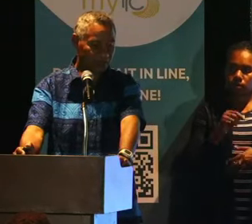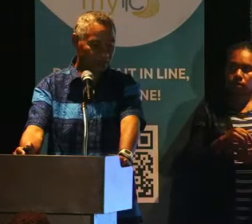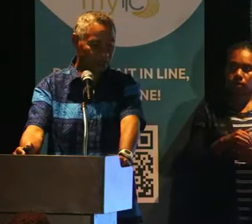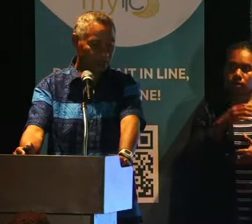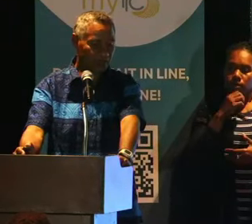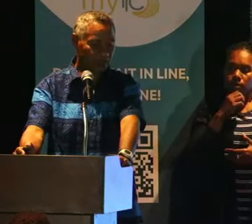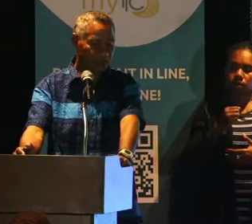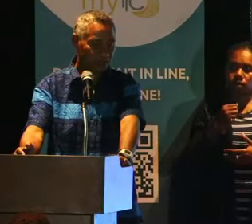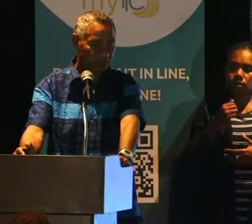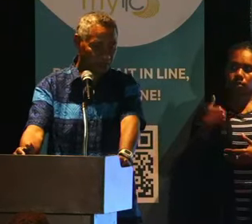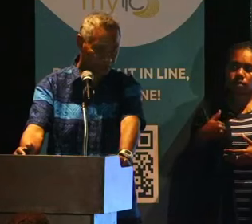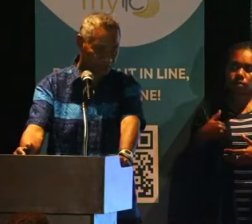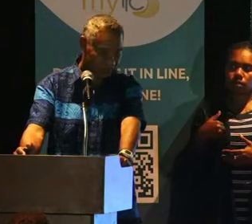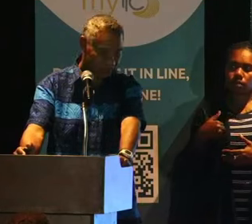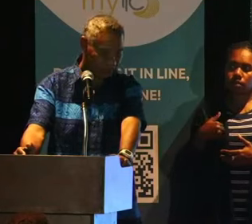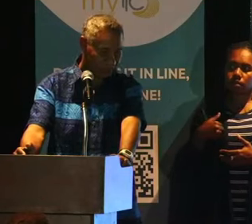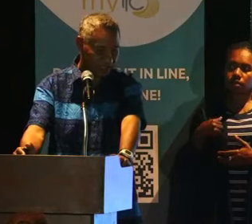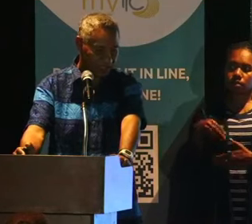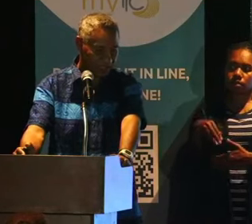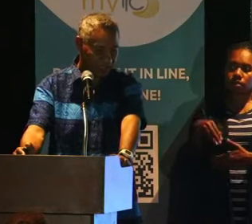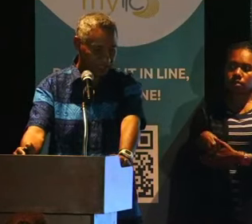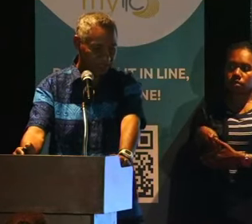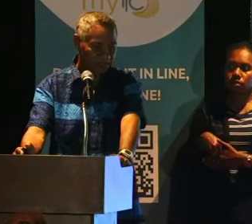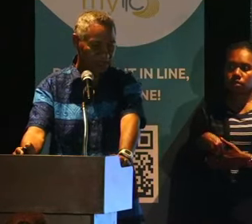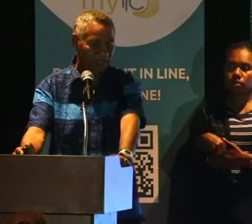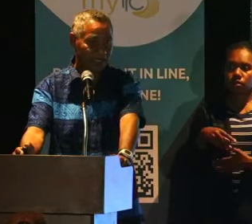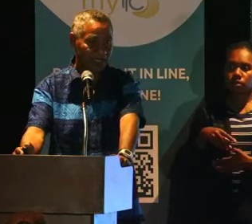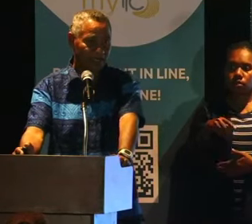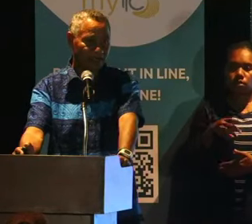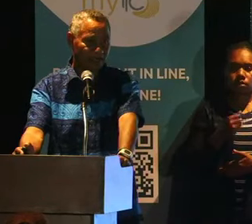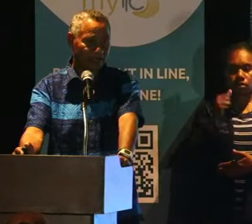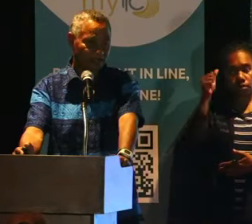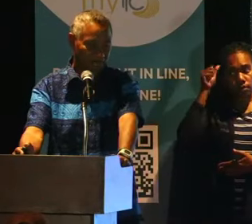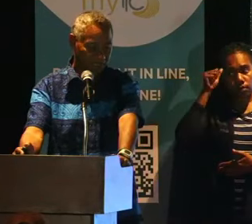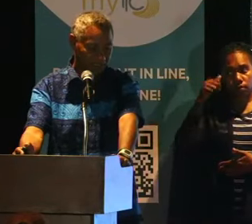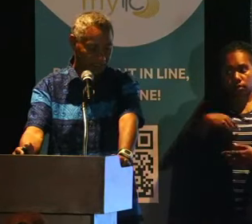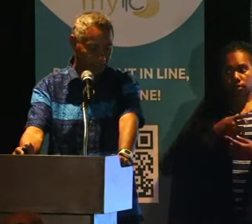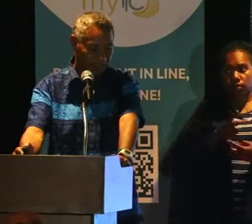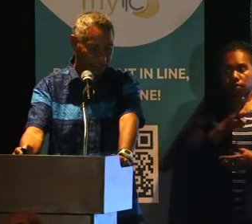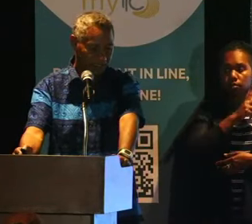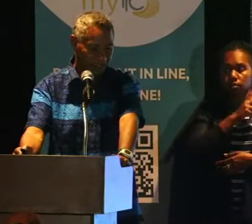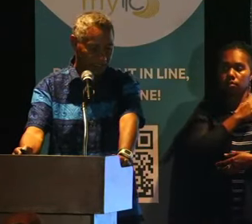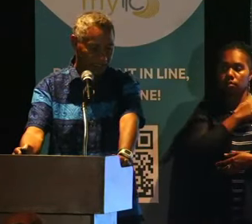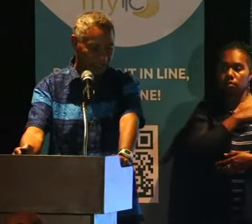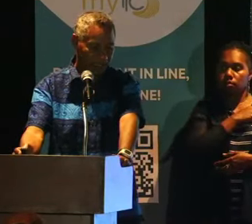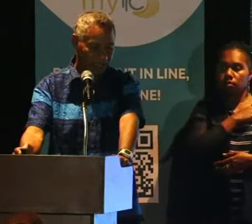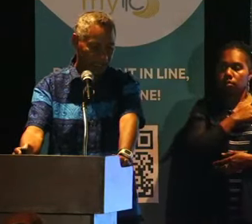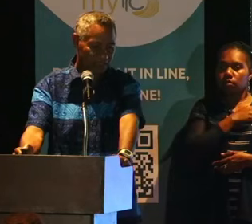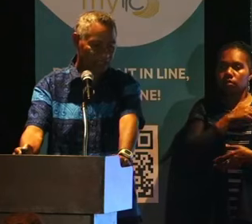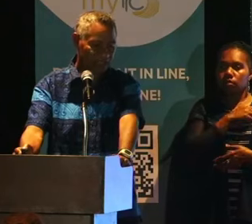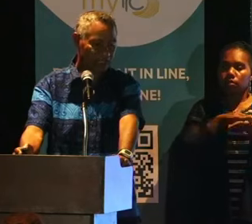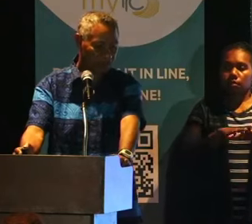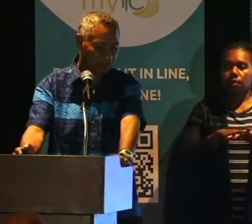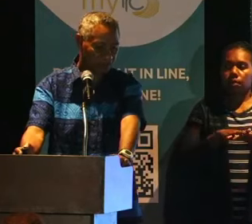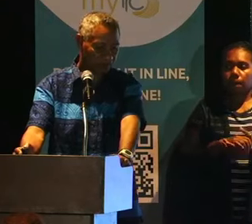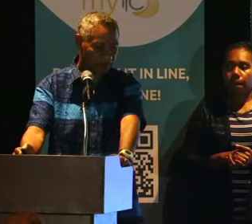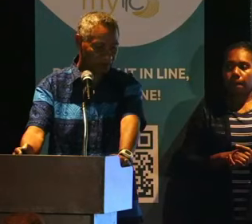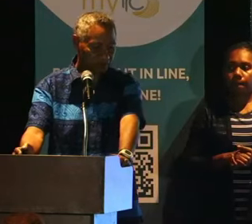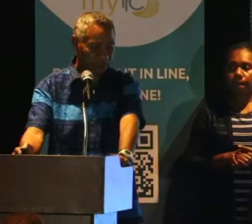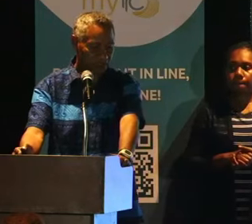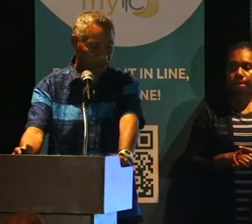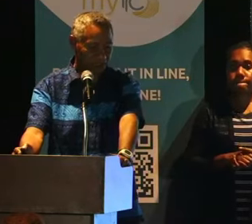opening social responsibilities and caring on other for others. Hence, it is a business association